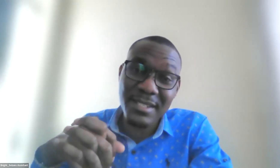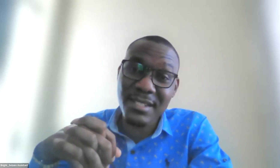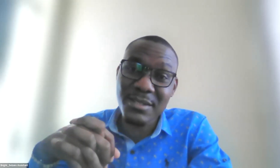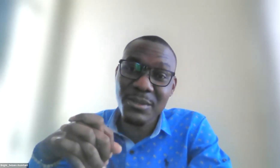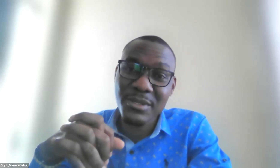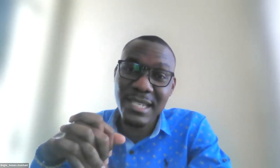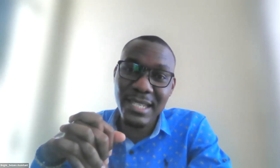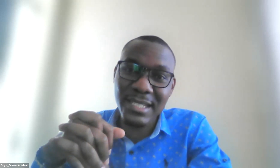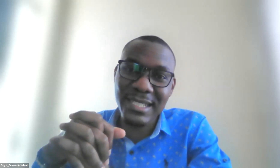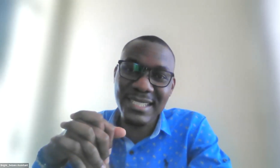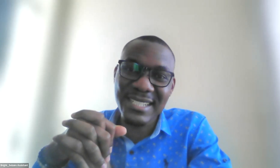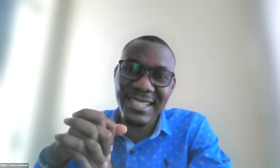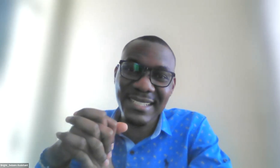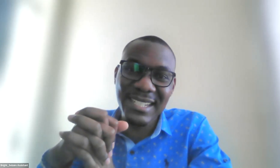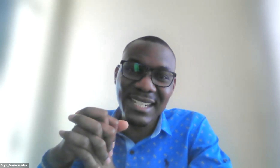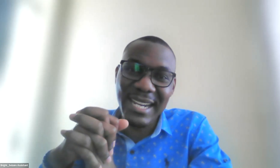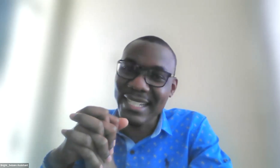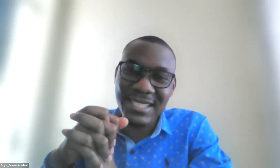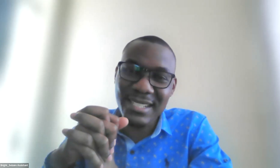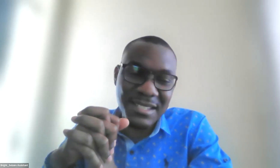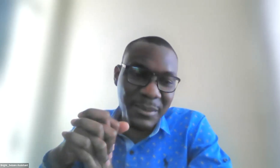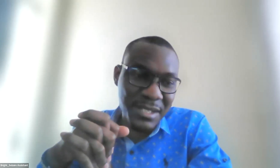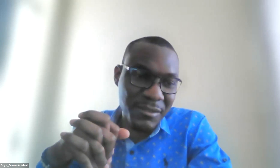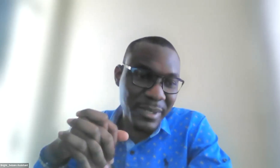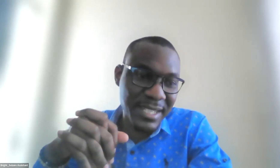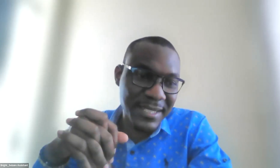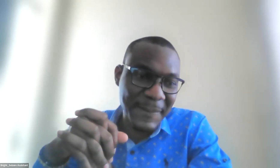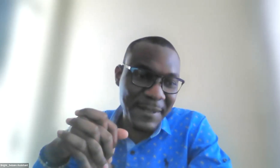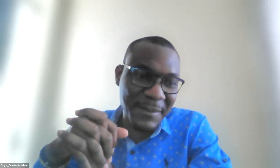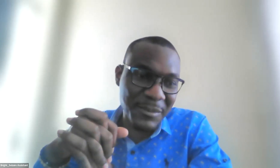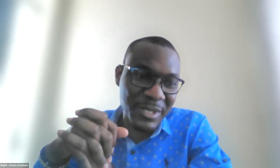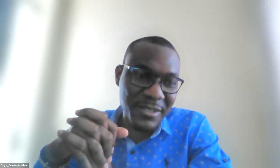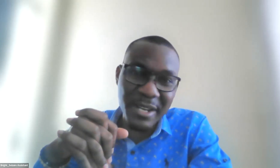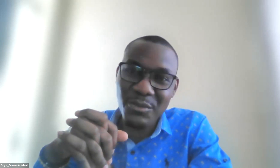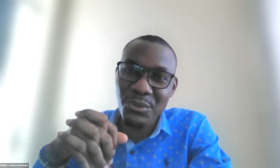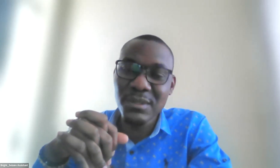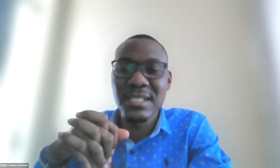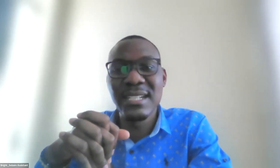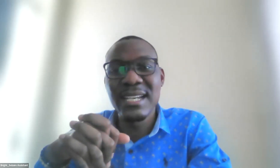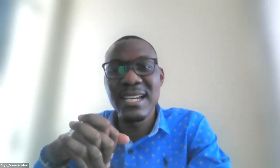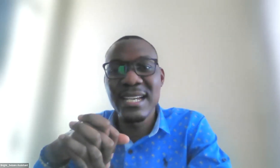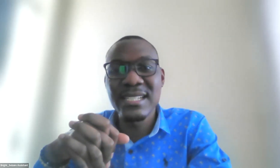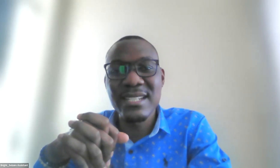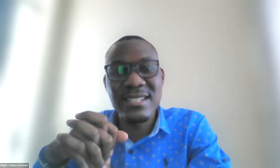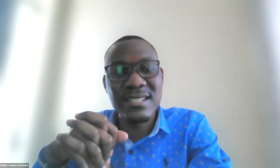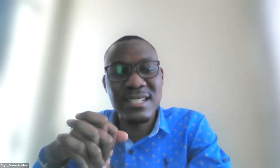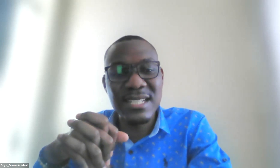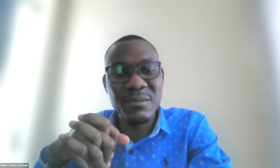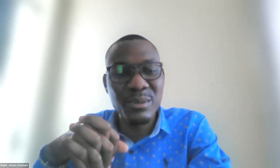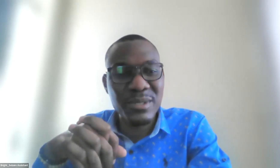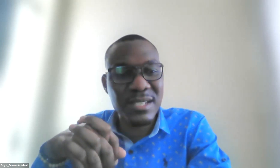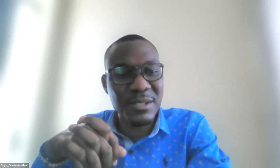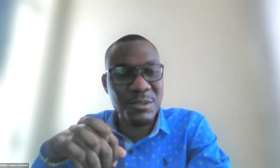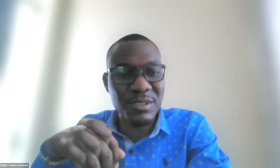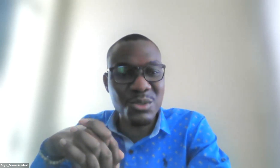really amazing solutions here, and I didn't see myself being here. I'm really grateful, and this is indeed